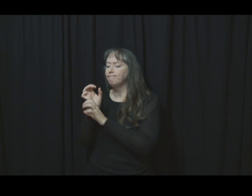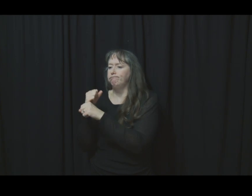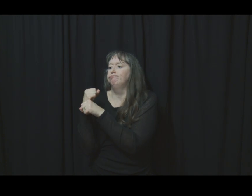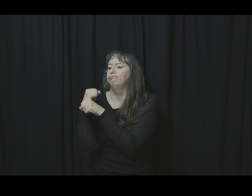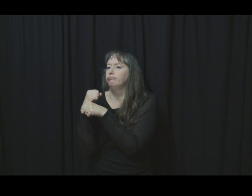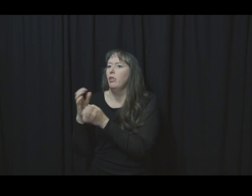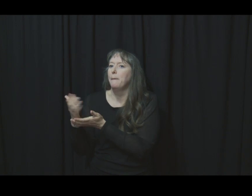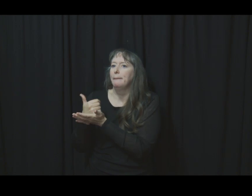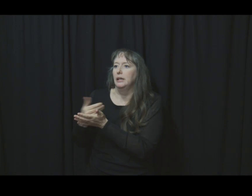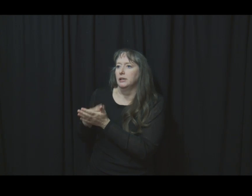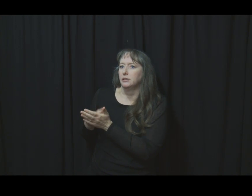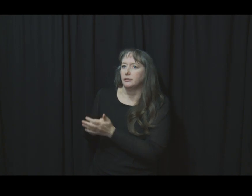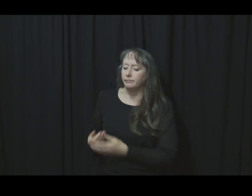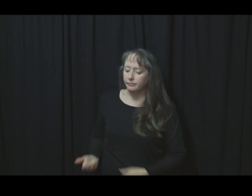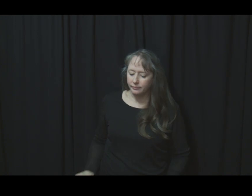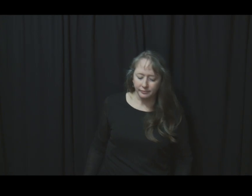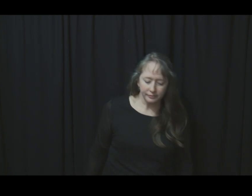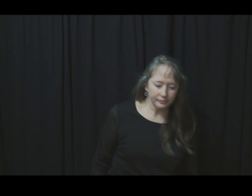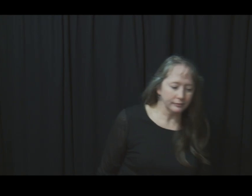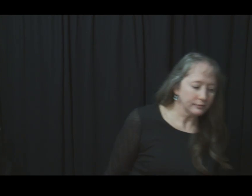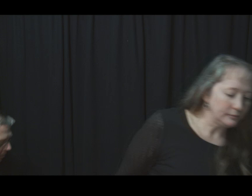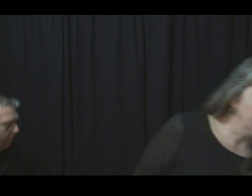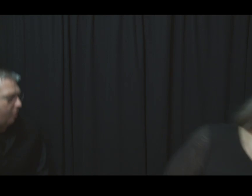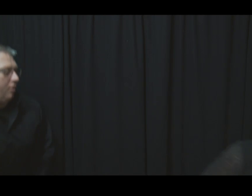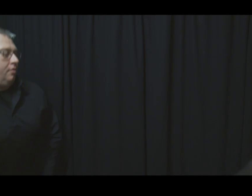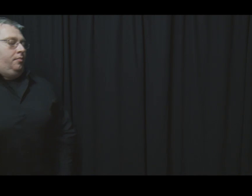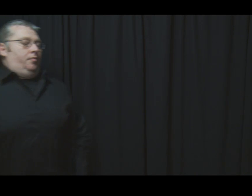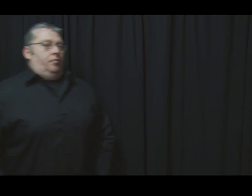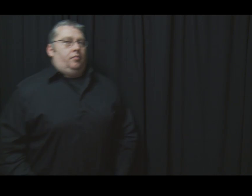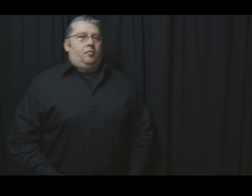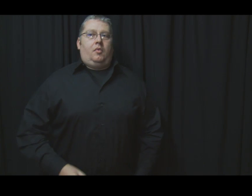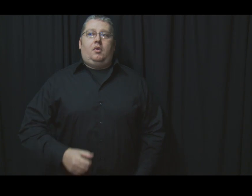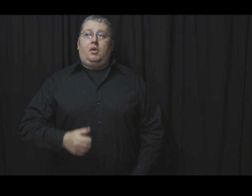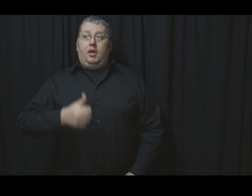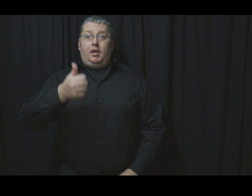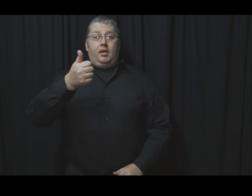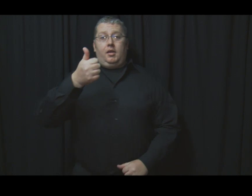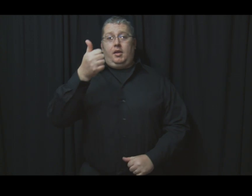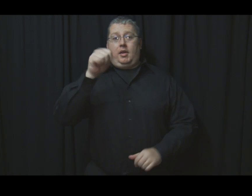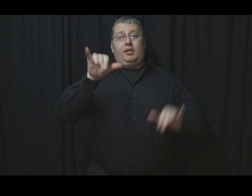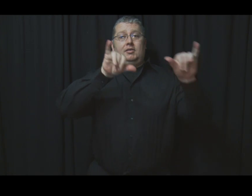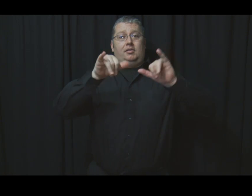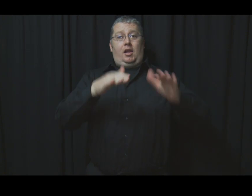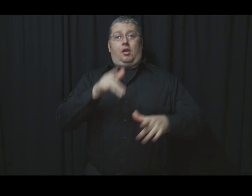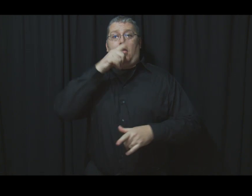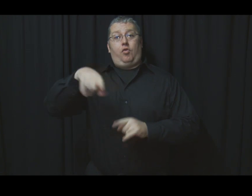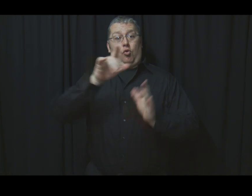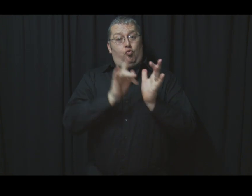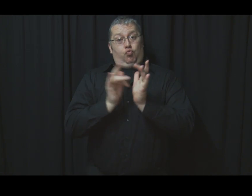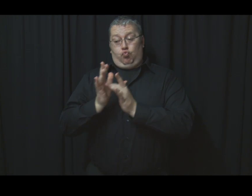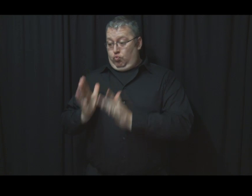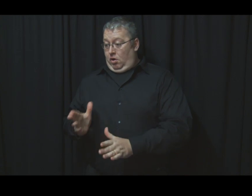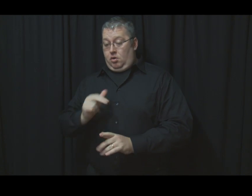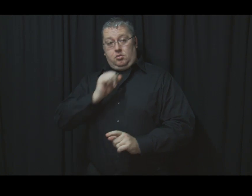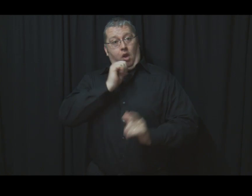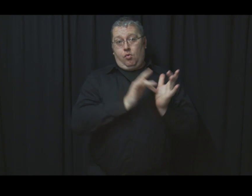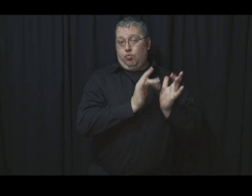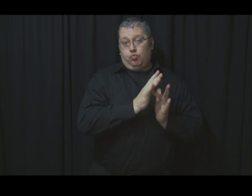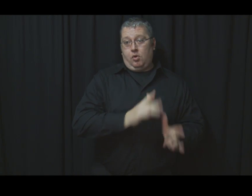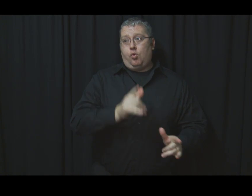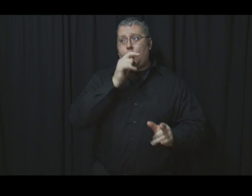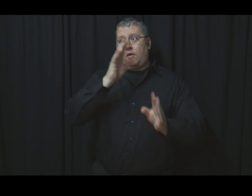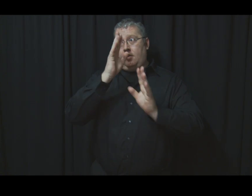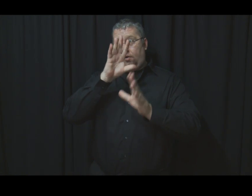Any scientist out there, Christian or non-Christian, that is involved in inventing